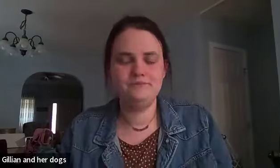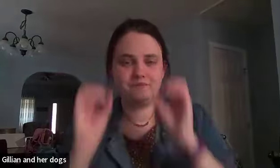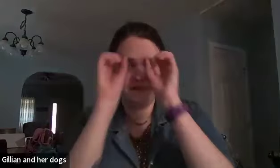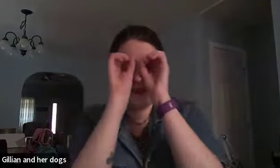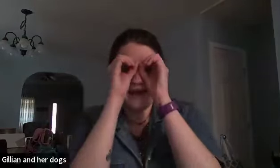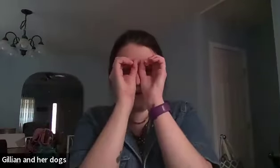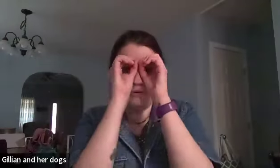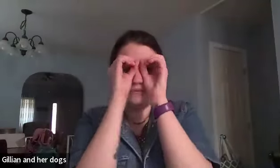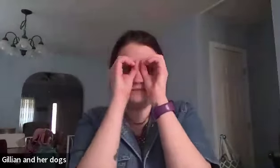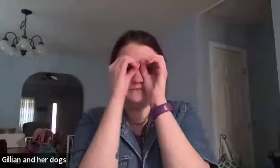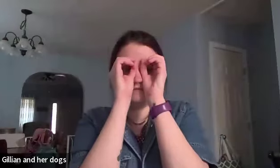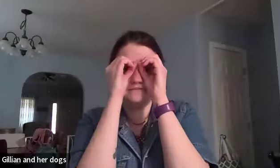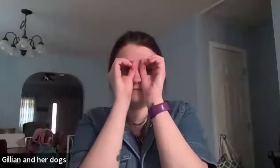owl, owl.